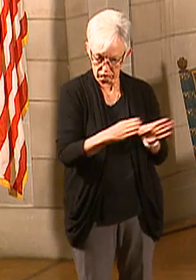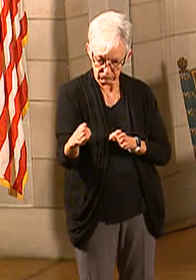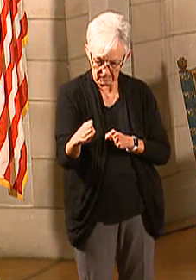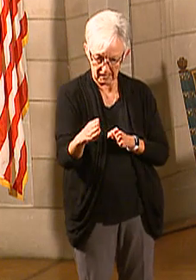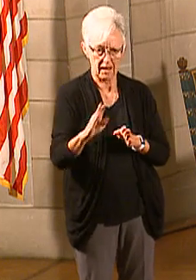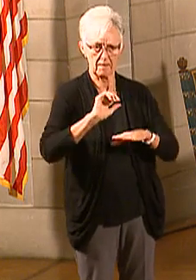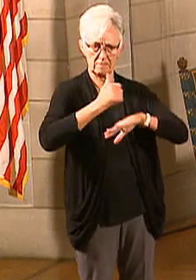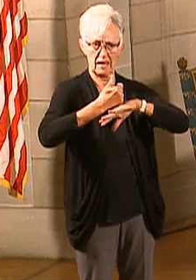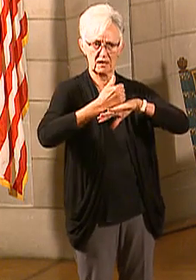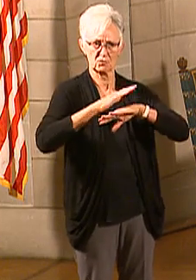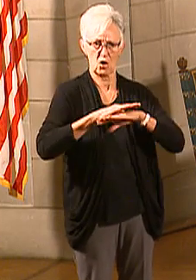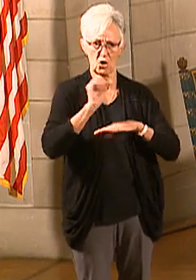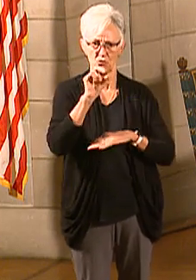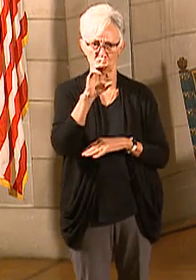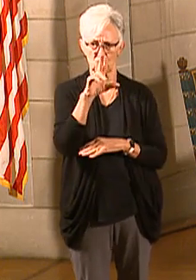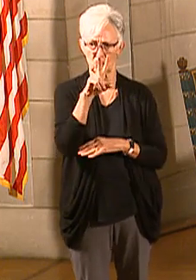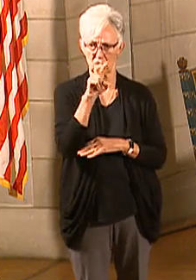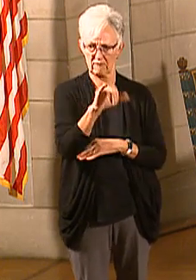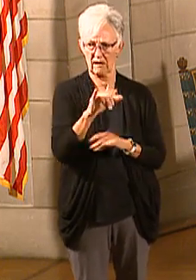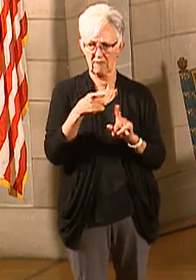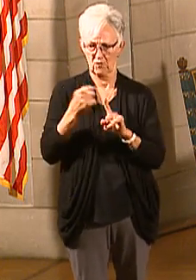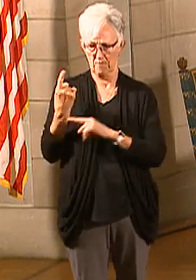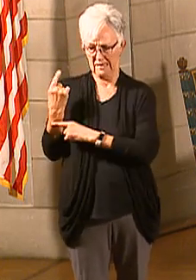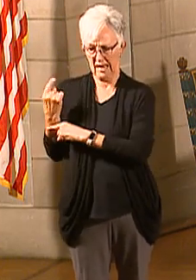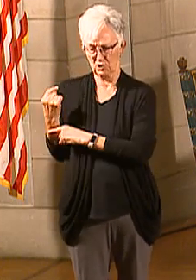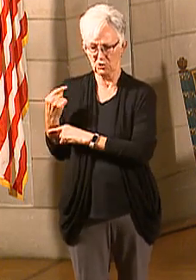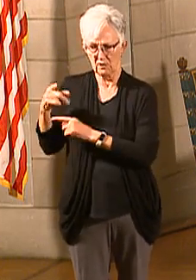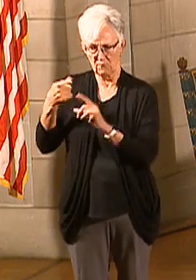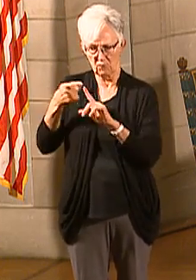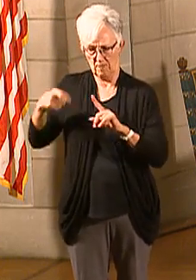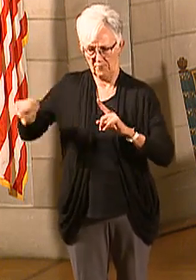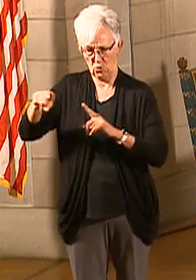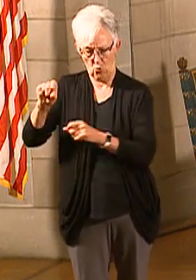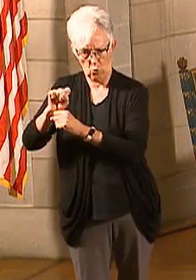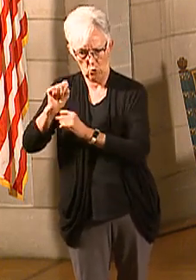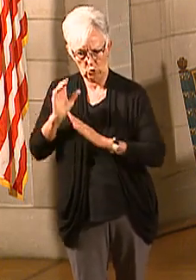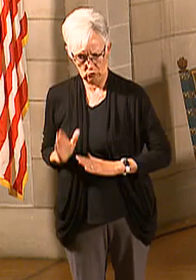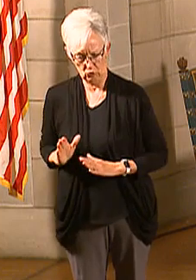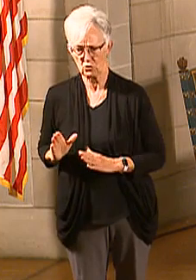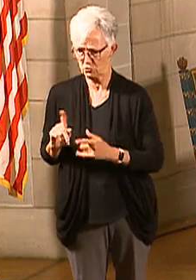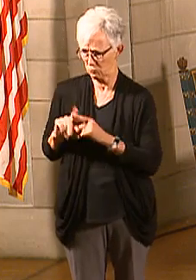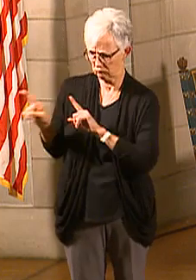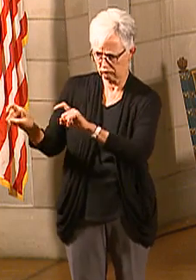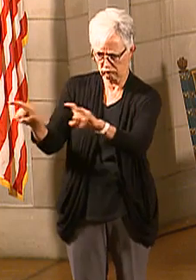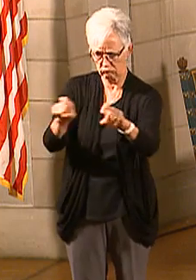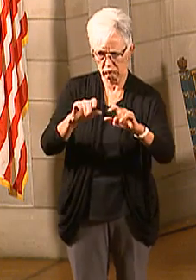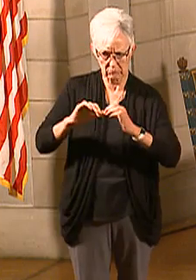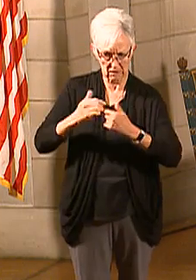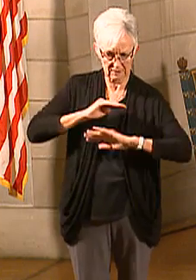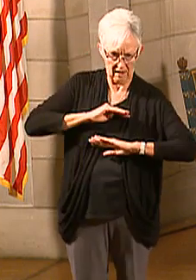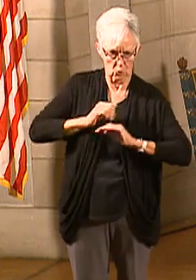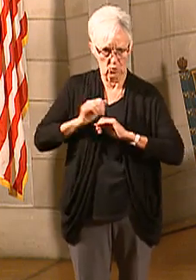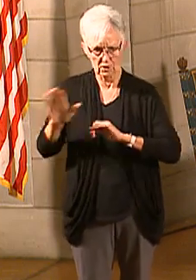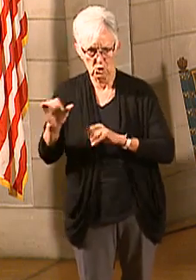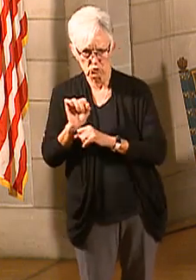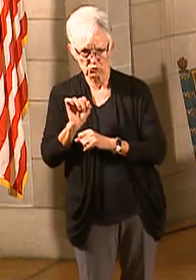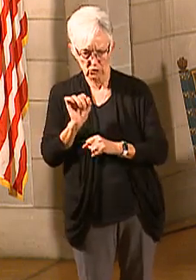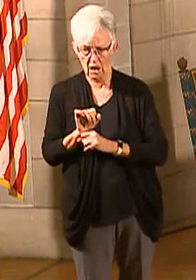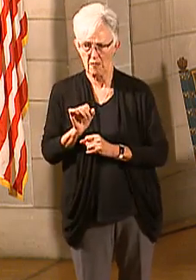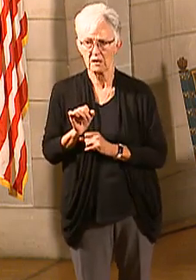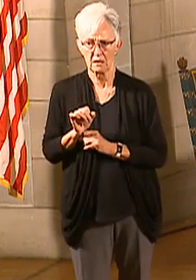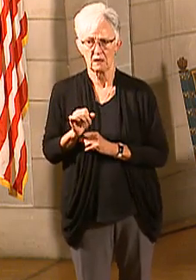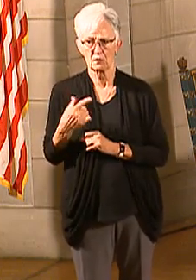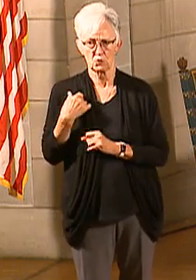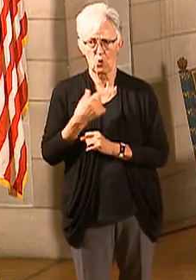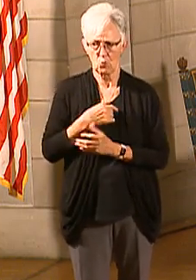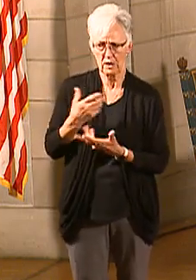completed last year, to help facilitate regular stay interviews and also host teammate appreciation events several times throughout the